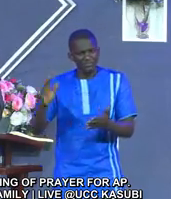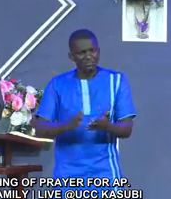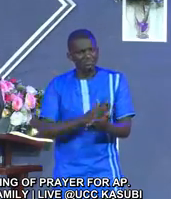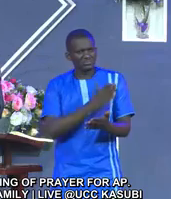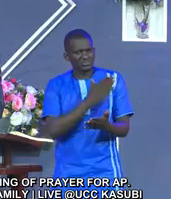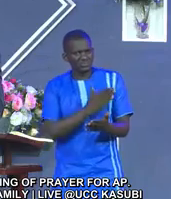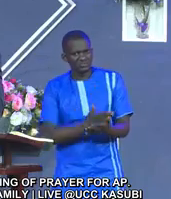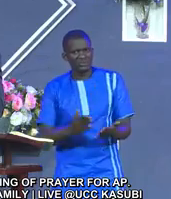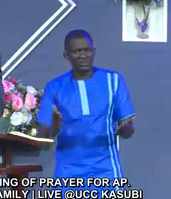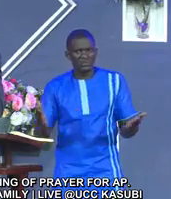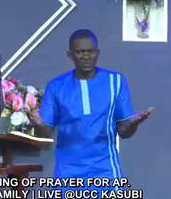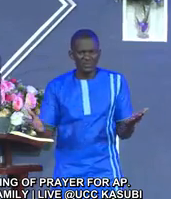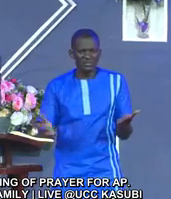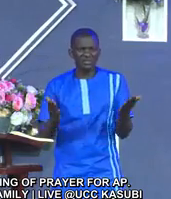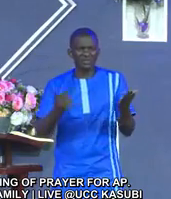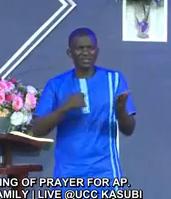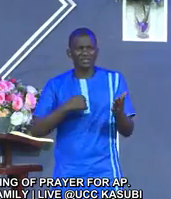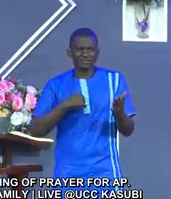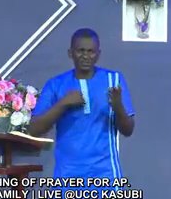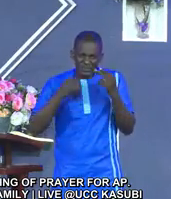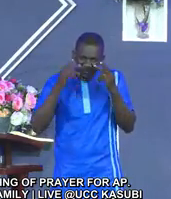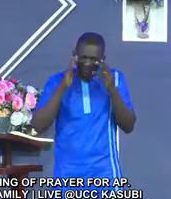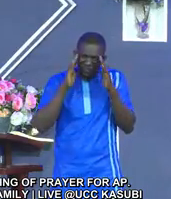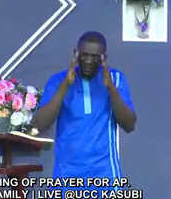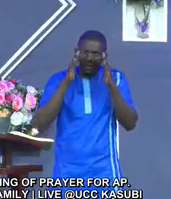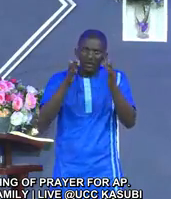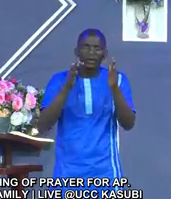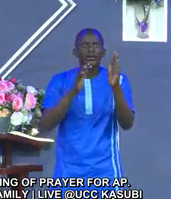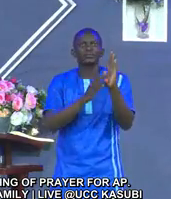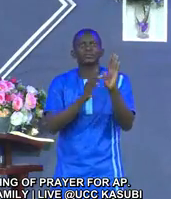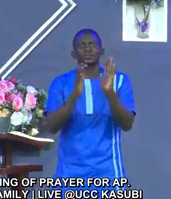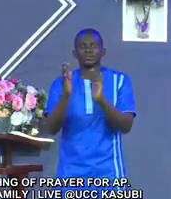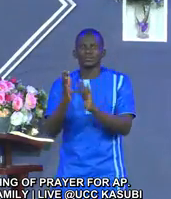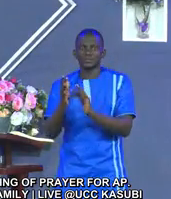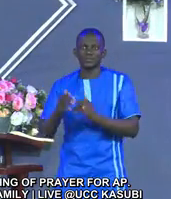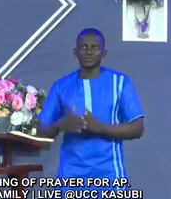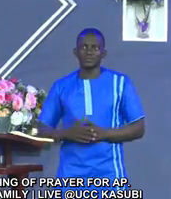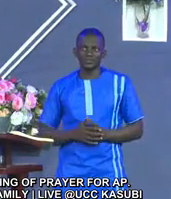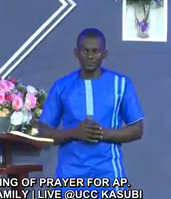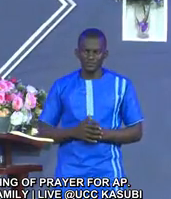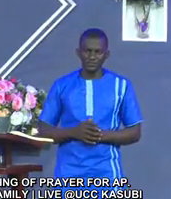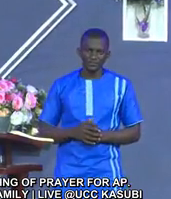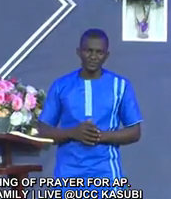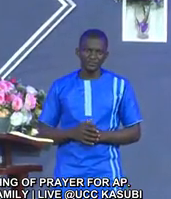anzizaamu amaanyi okutunuulira Yesu. Was encouraging me to look to Jesus.